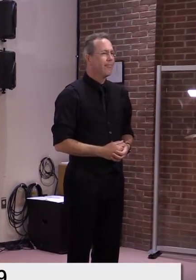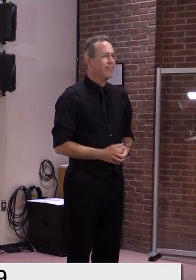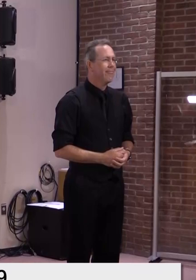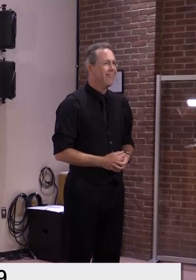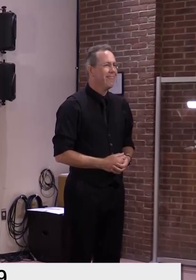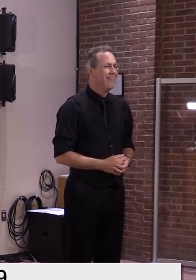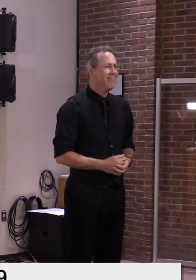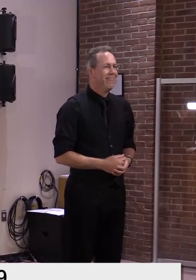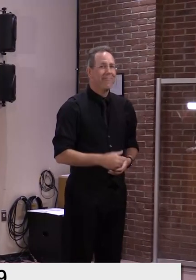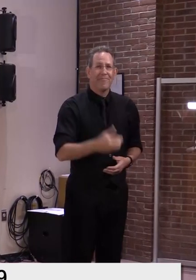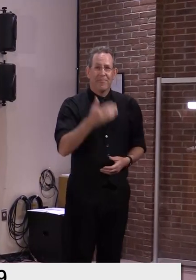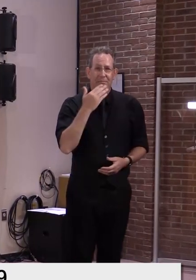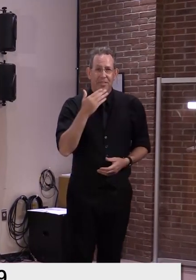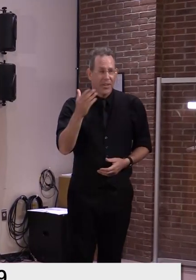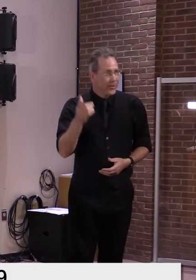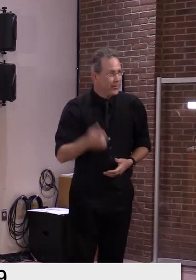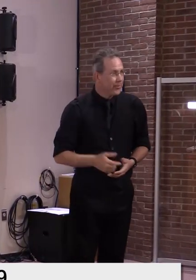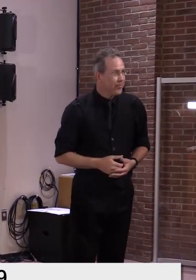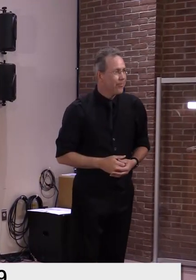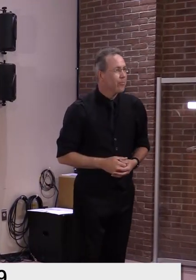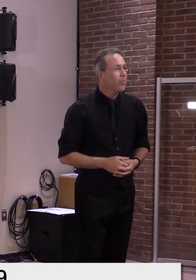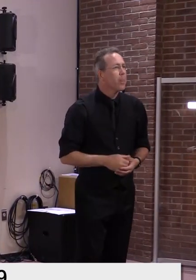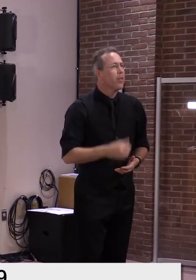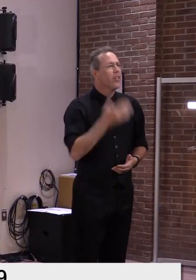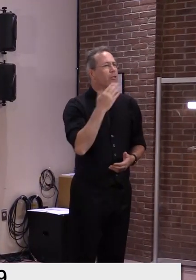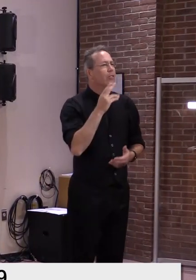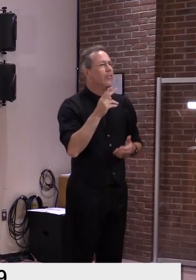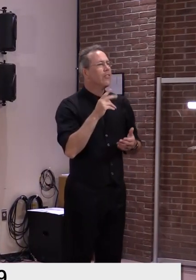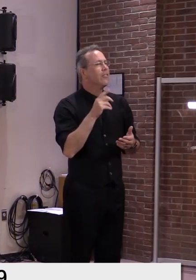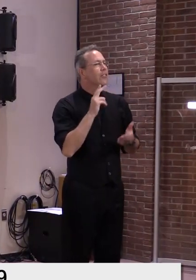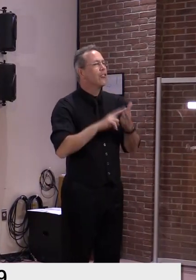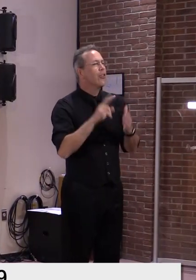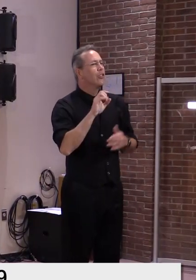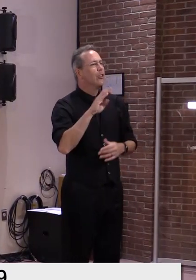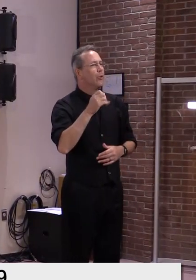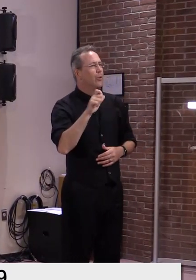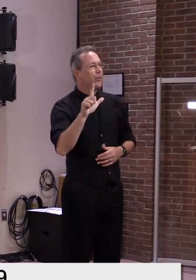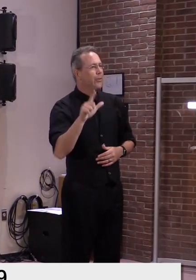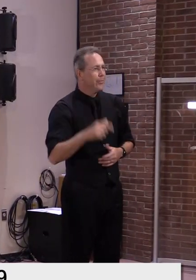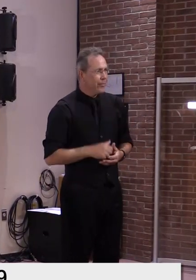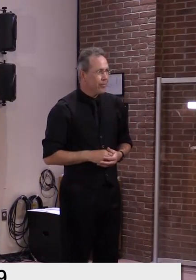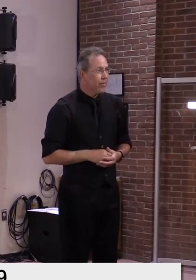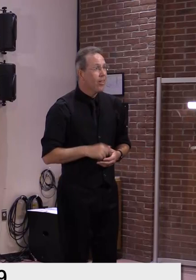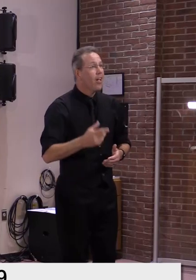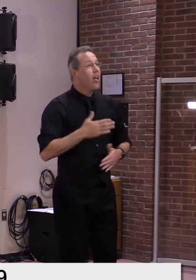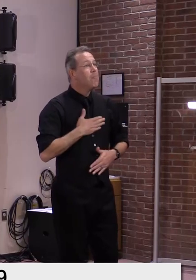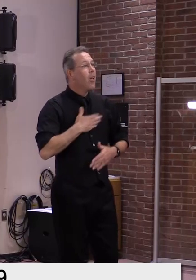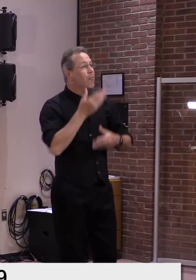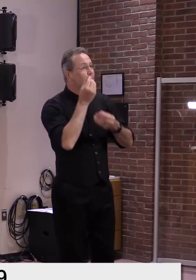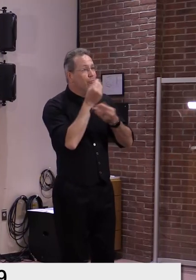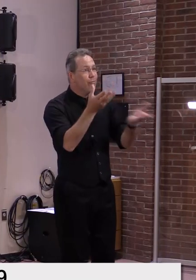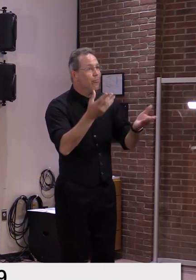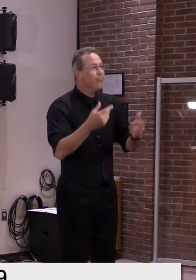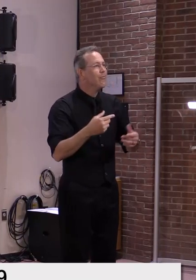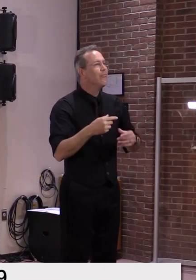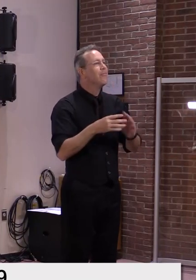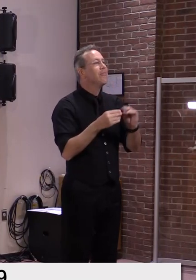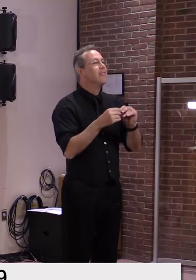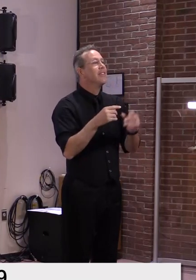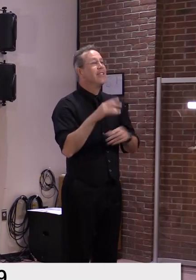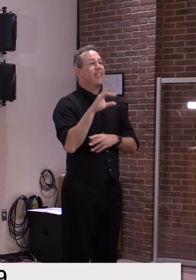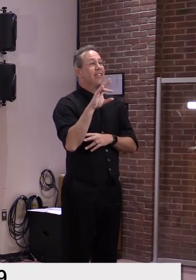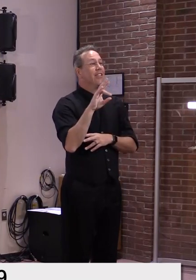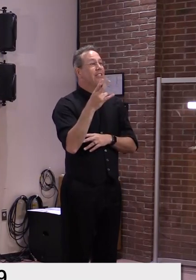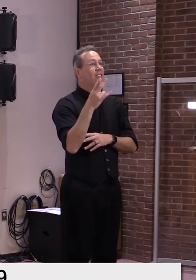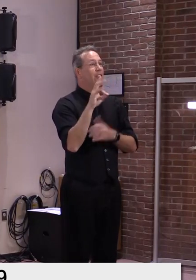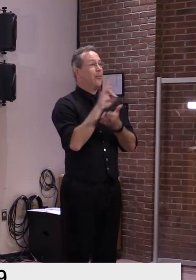Thank you very much, Commissioner Squirrel, and good morning, everybody. I'm happy to report that for the seventh straight week in a row, our